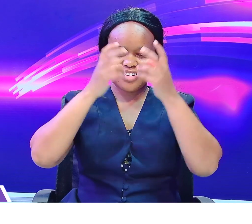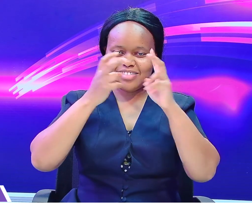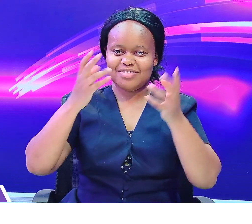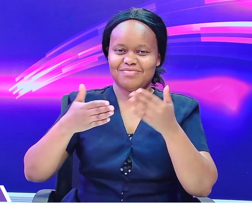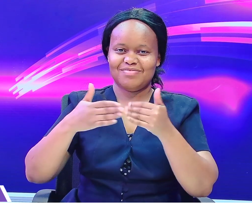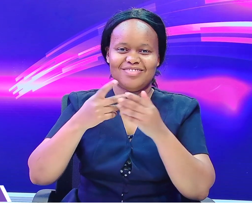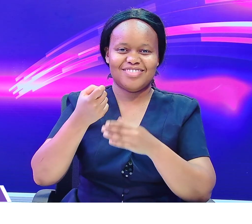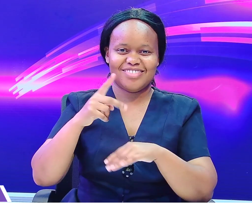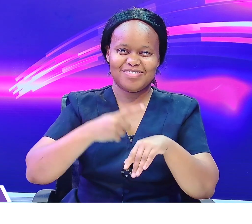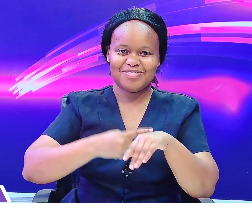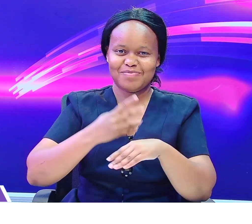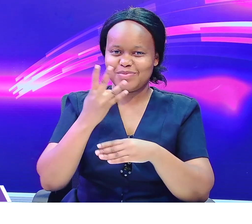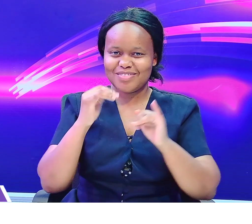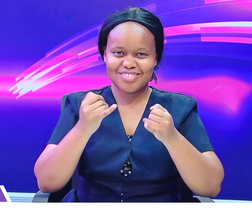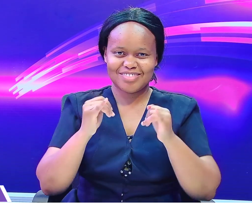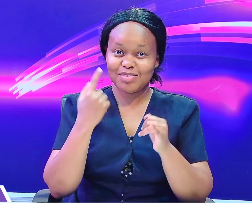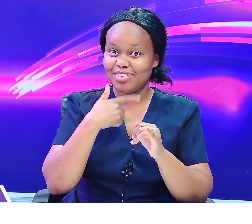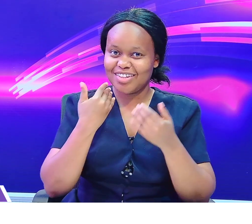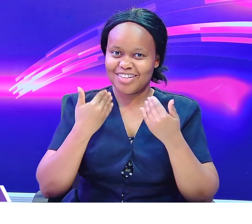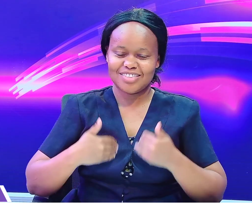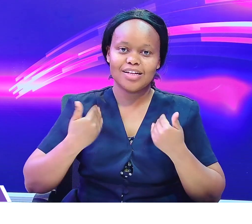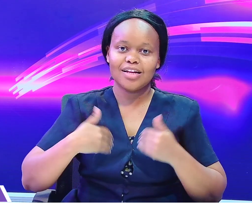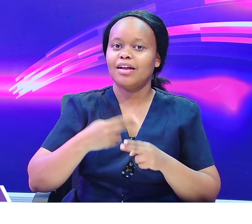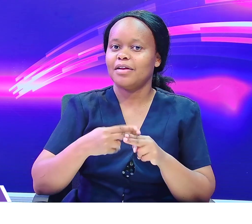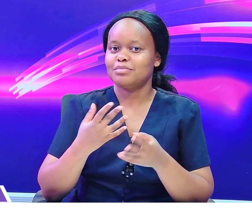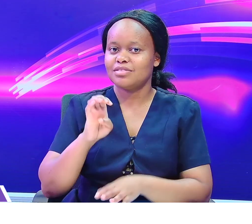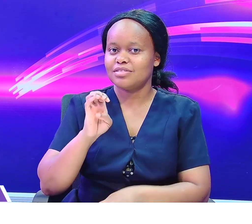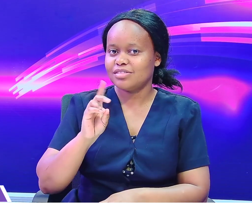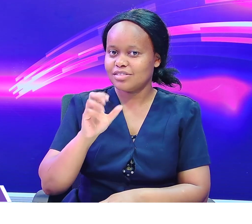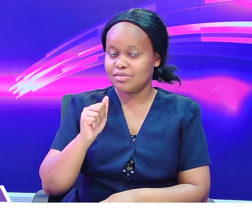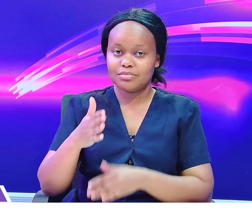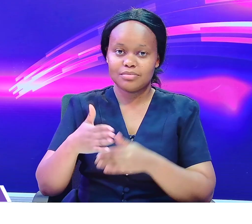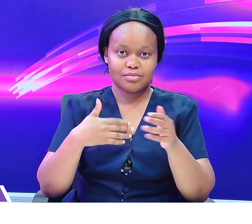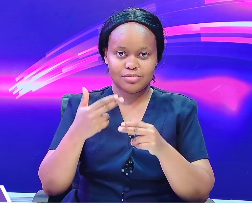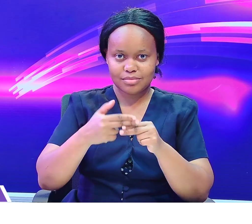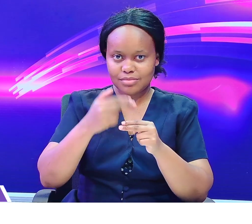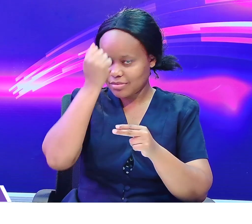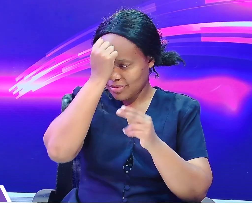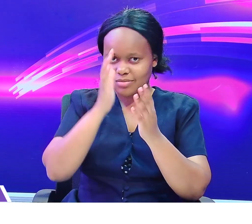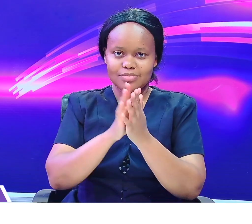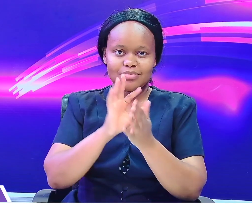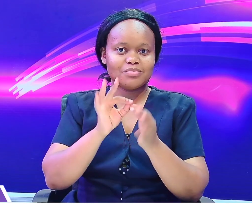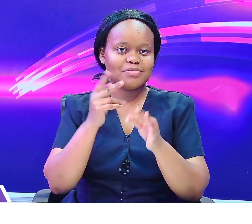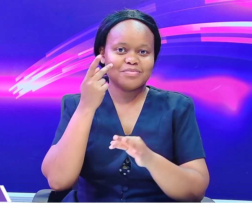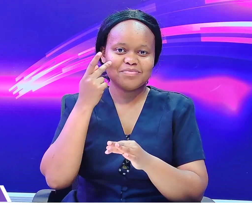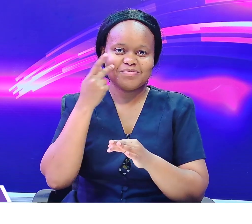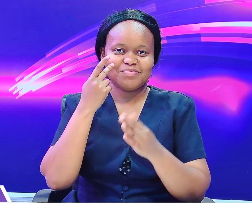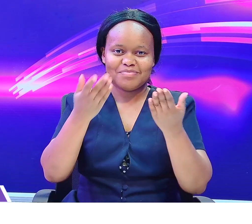Hello there, my viewer. Welcome to Sans TV 4 p.m. Brief News. I am your host, Edna Kaindi, and this is my sign name. I'm sign language